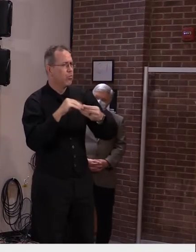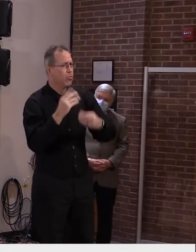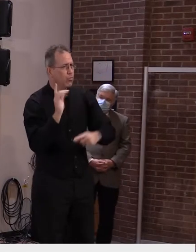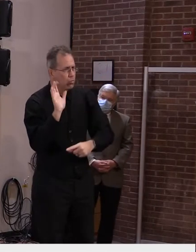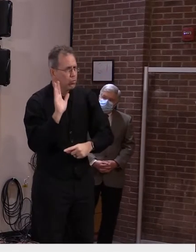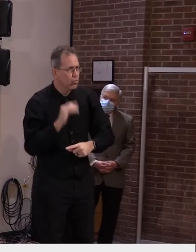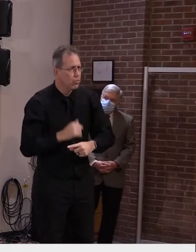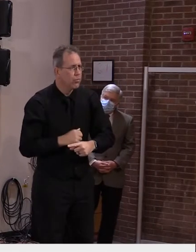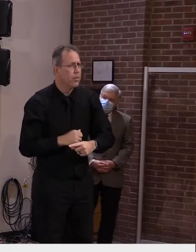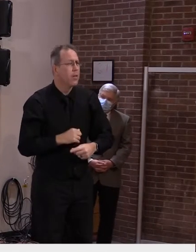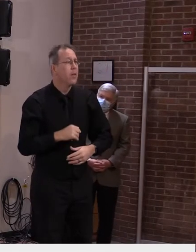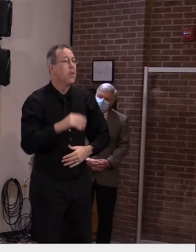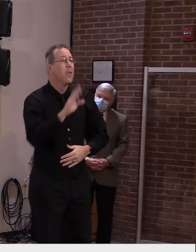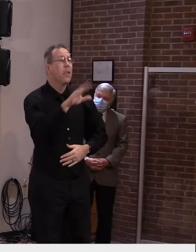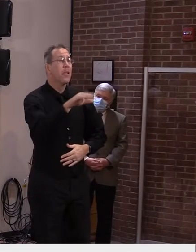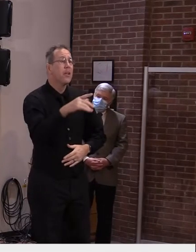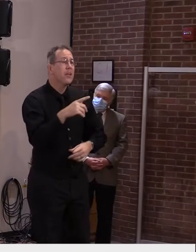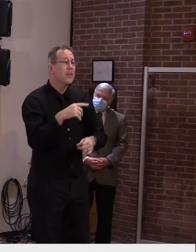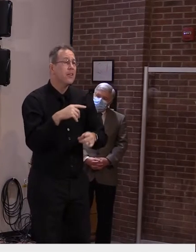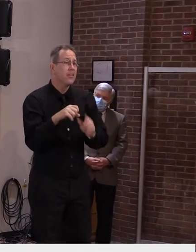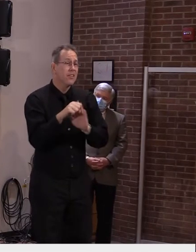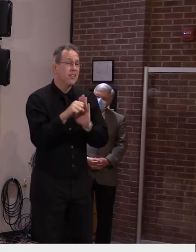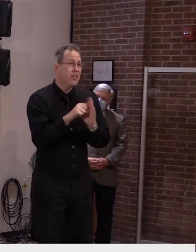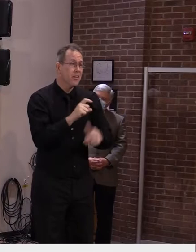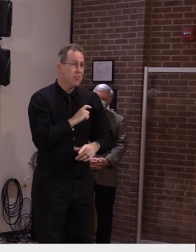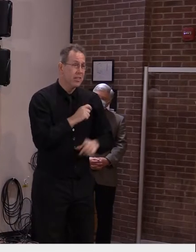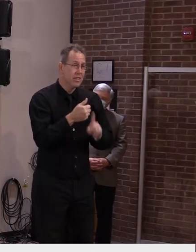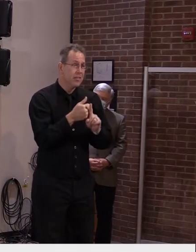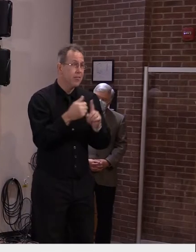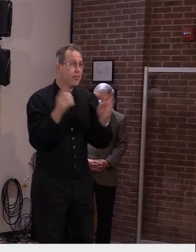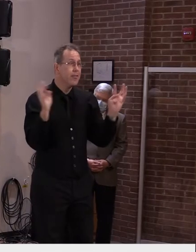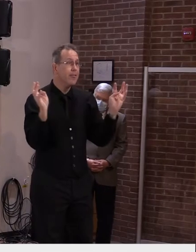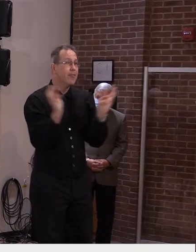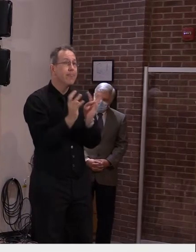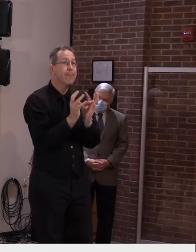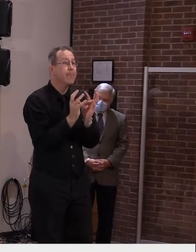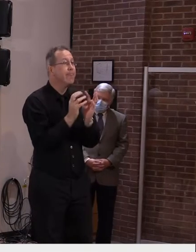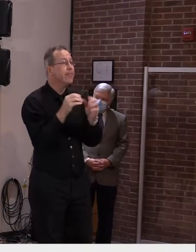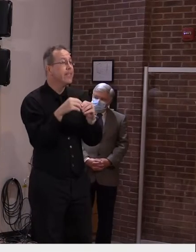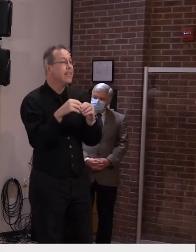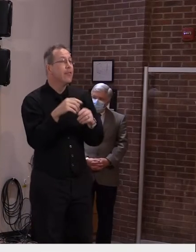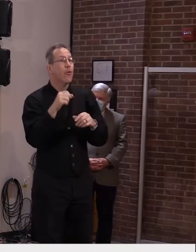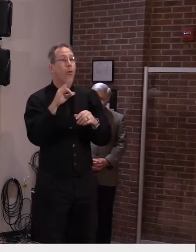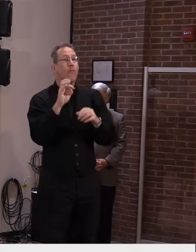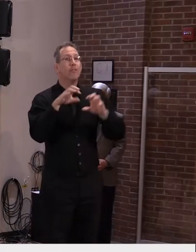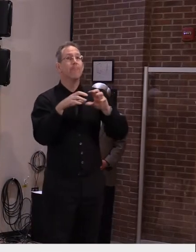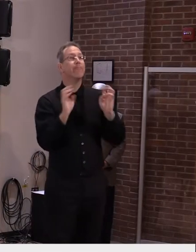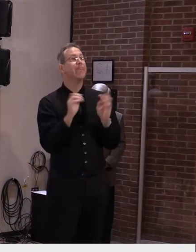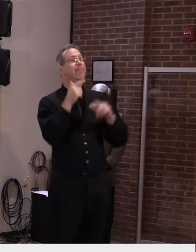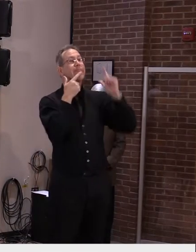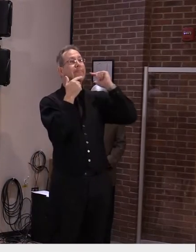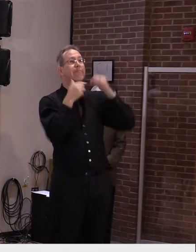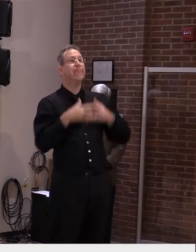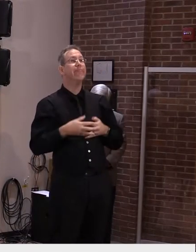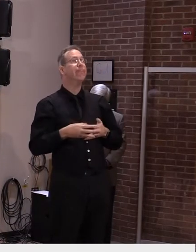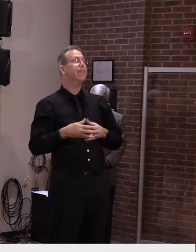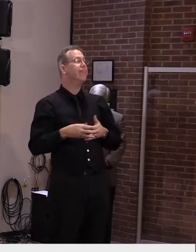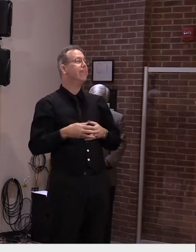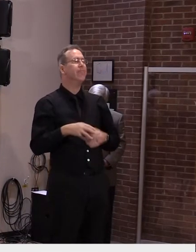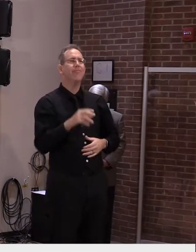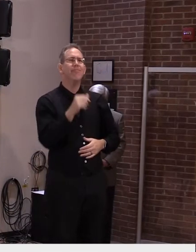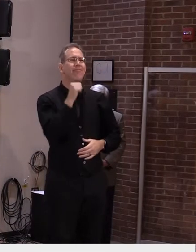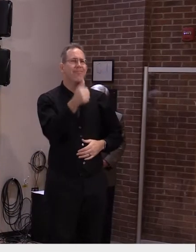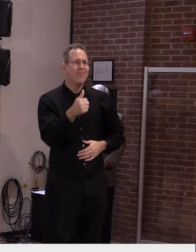are sitting in the barracks either, waiting for a call to come in. They're out patrolling out in the highways out in, let's say, Richford